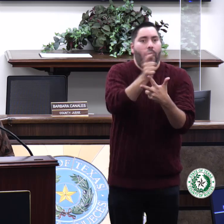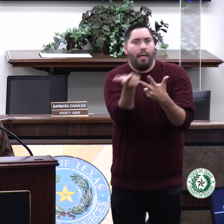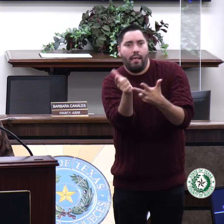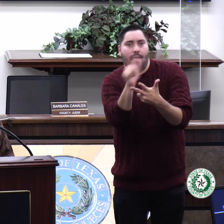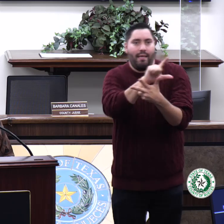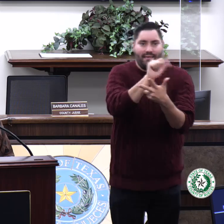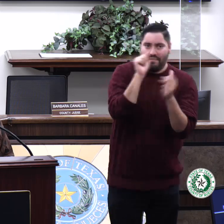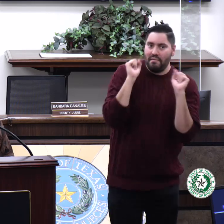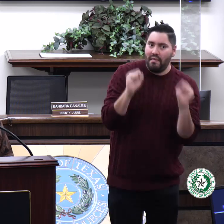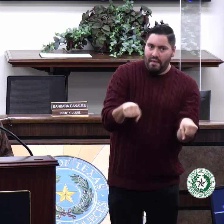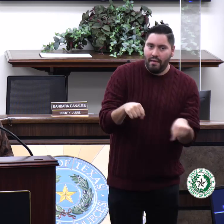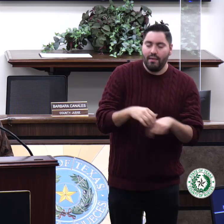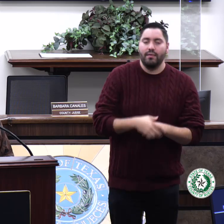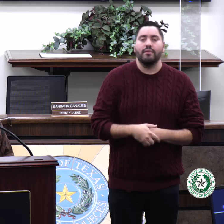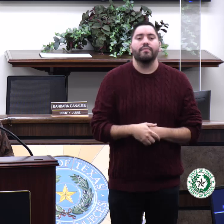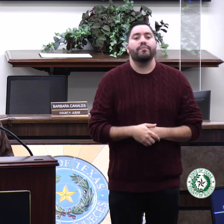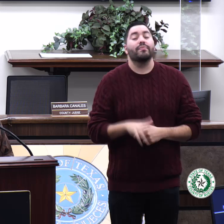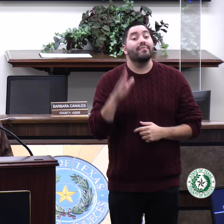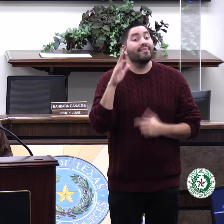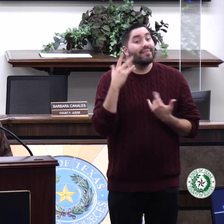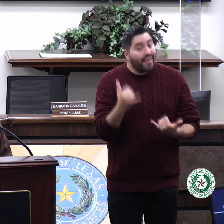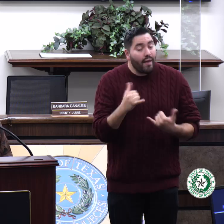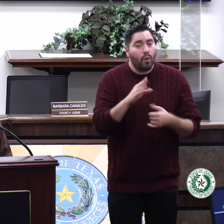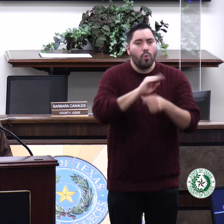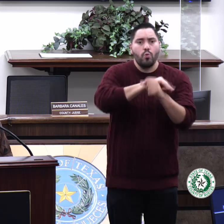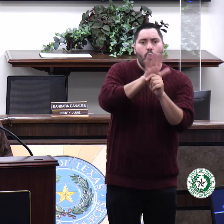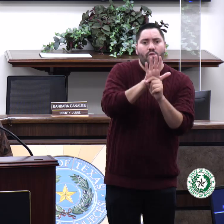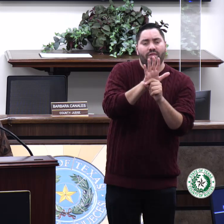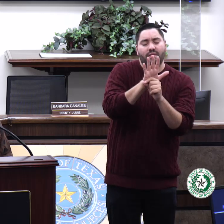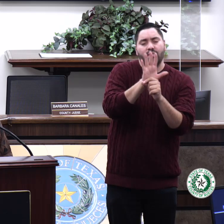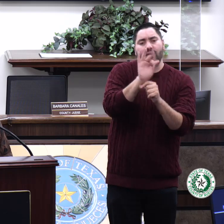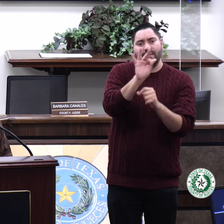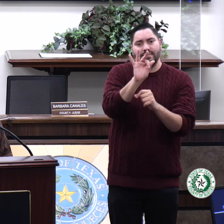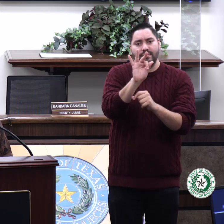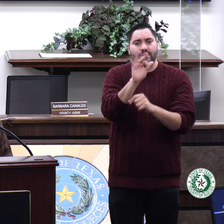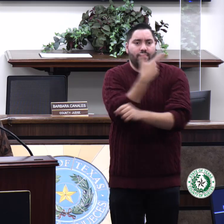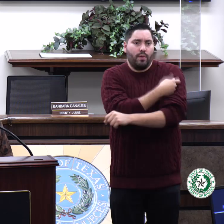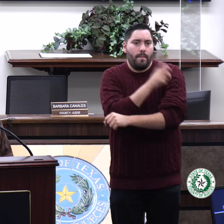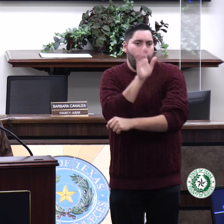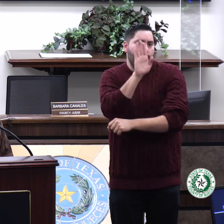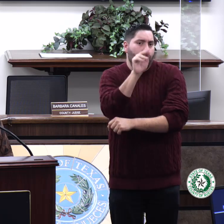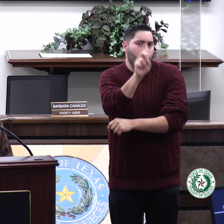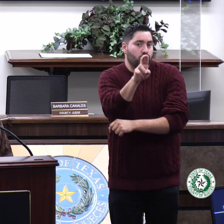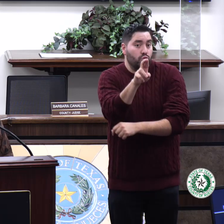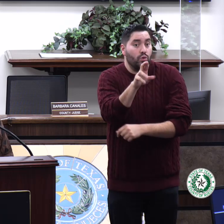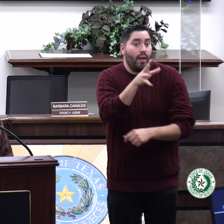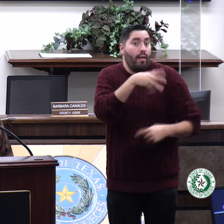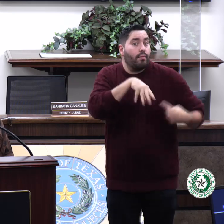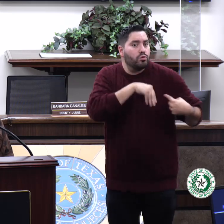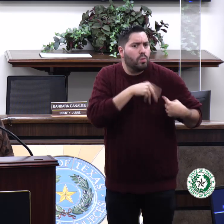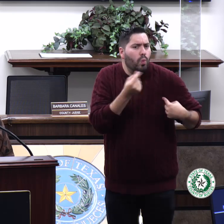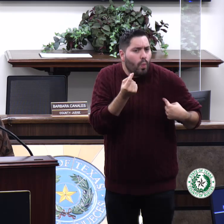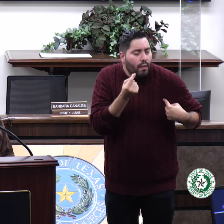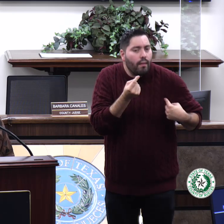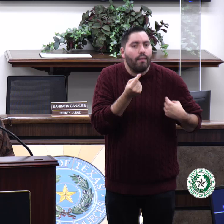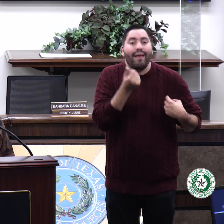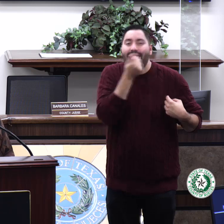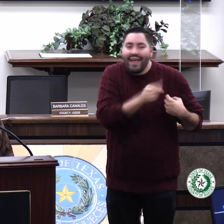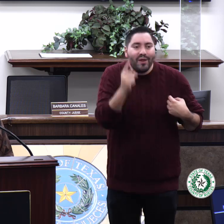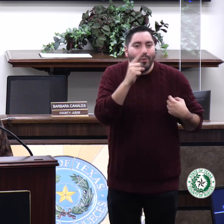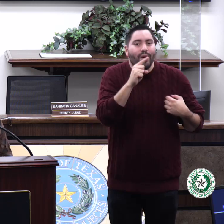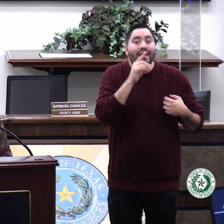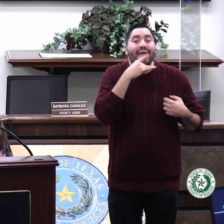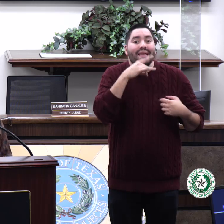also encouraging a COVID-19 vaccine booster for those who are eligible, and that is everybody over 18.